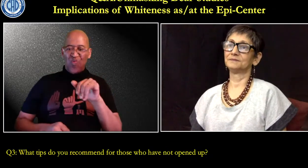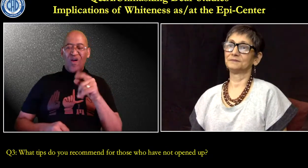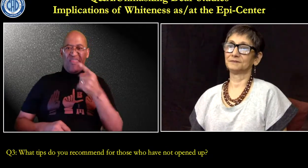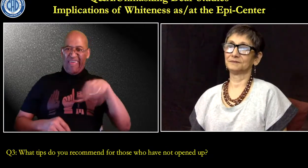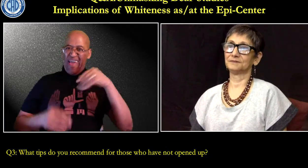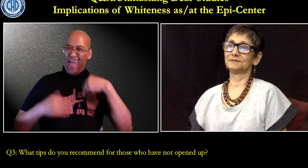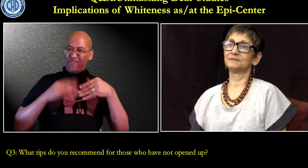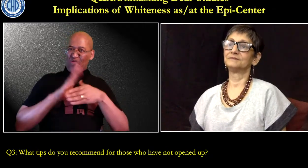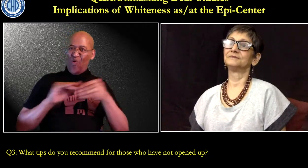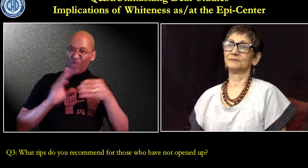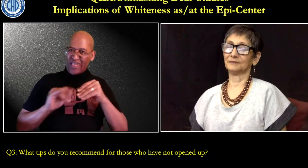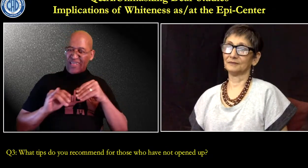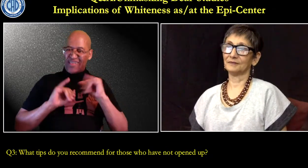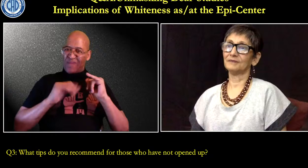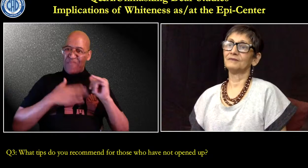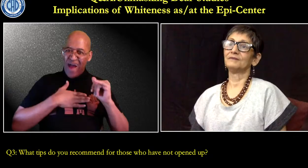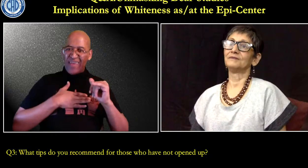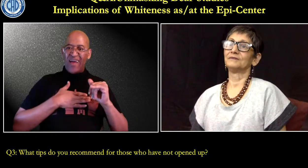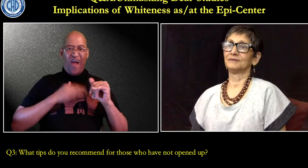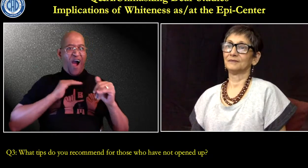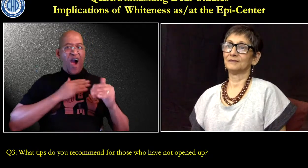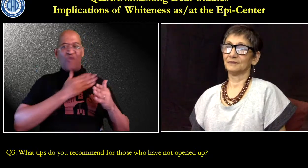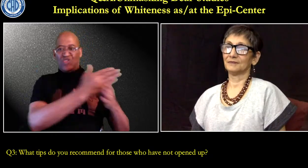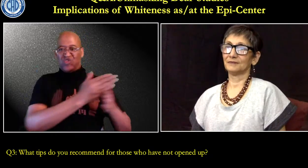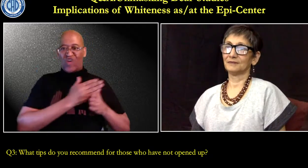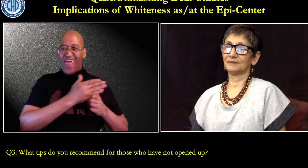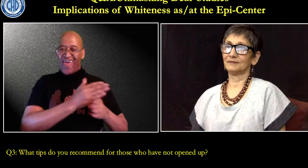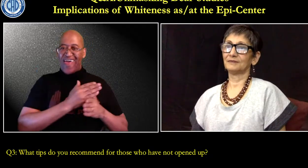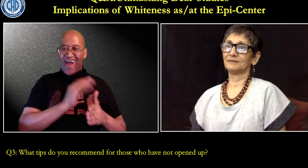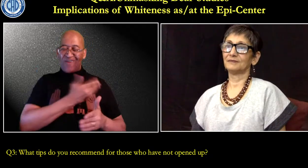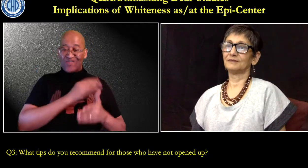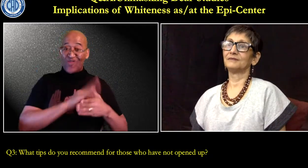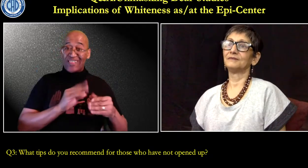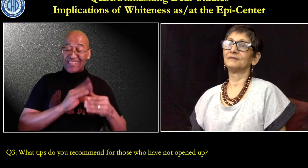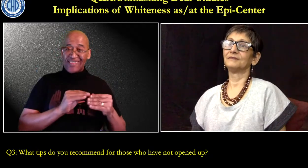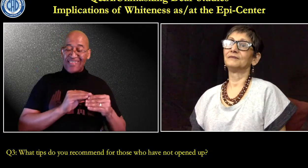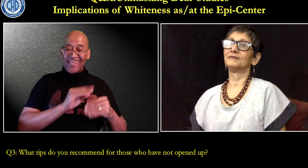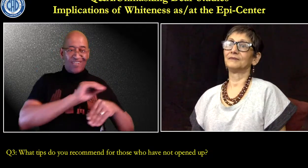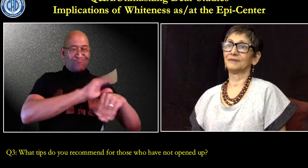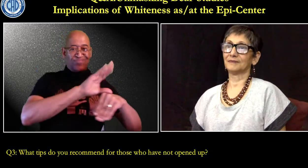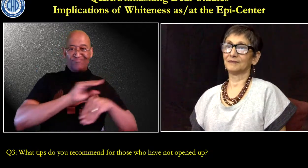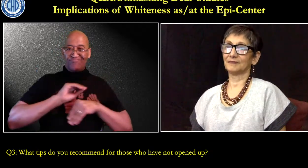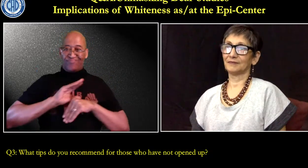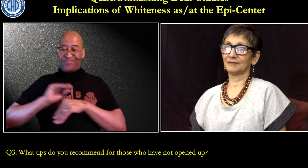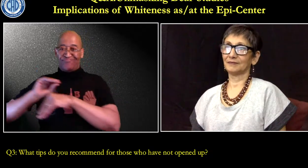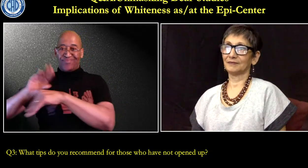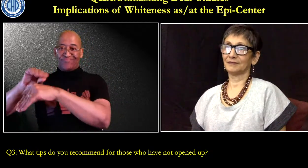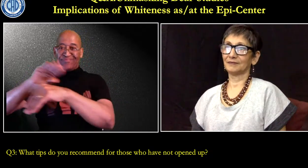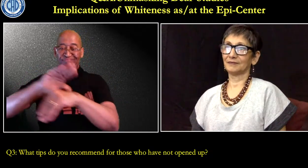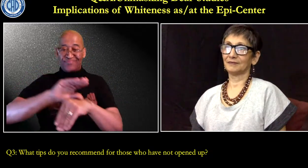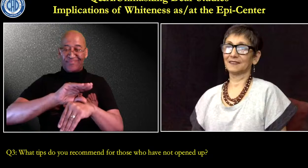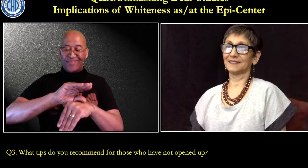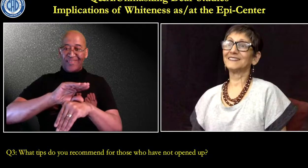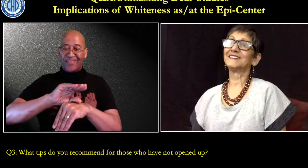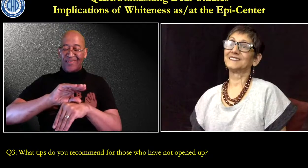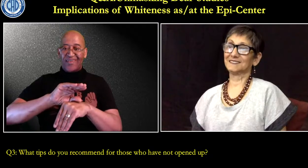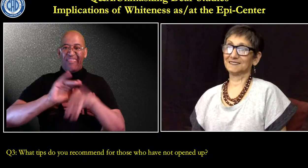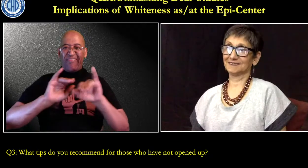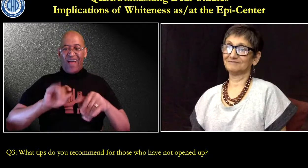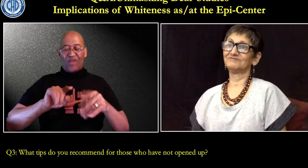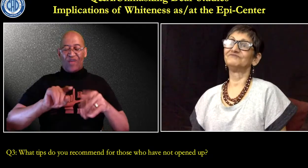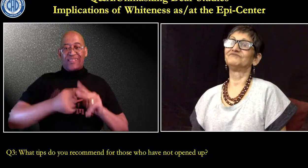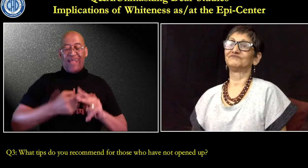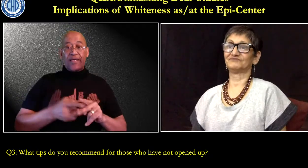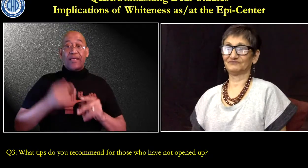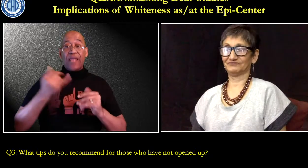other history when it comes to other humans. And their stories, my stories, we can share together our stories